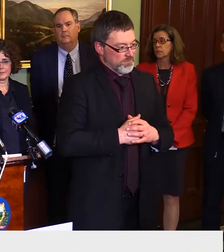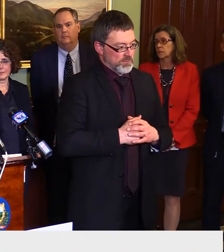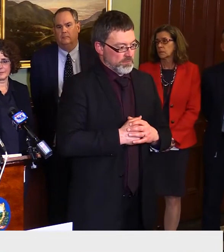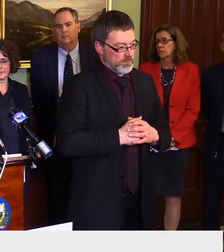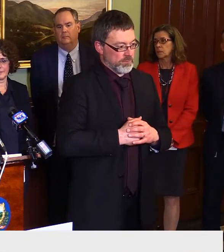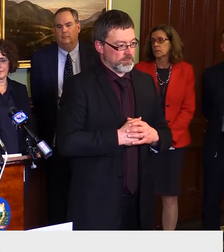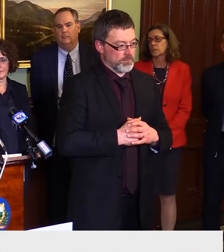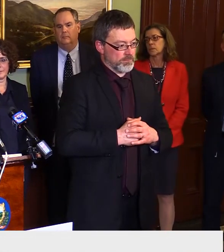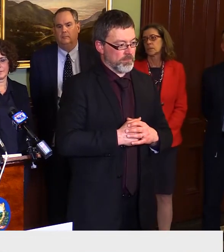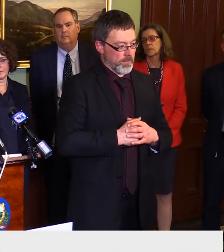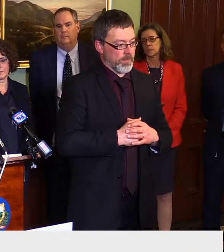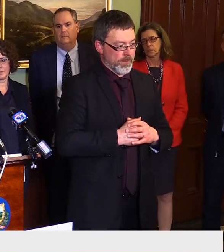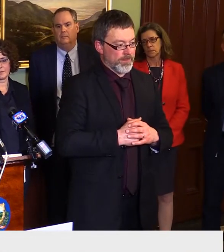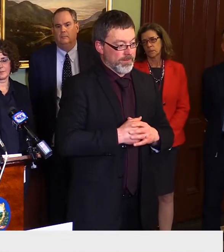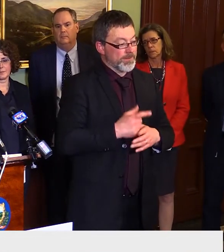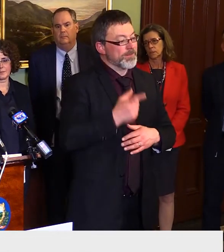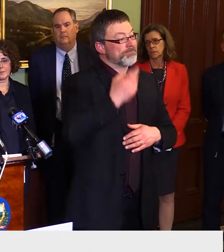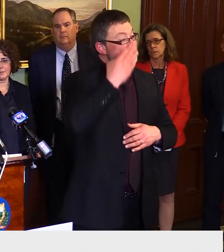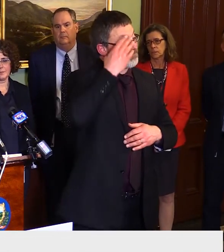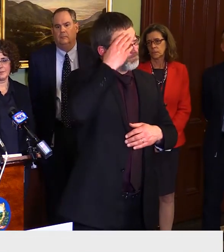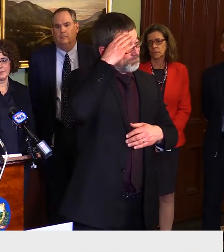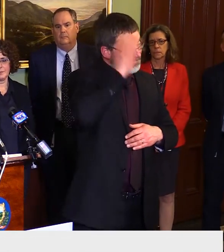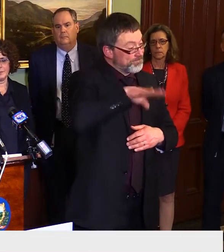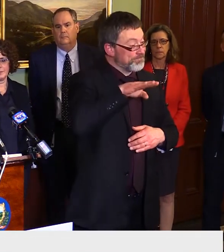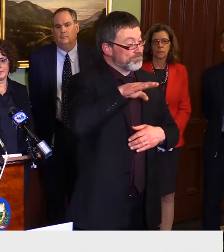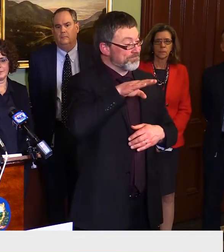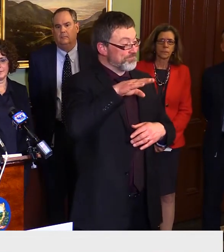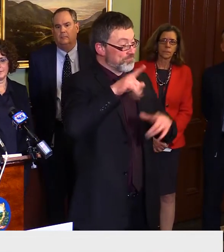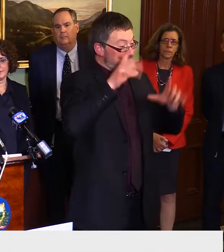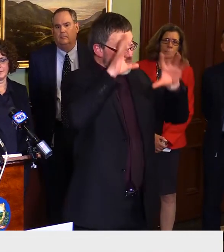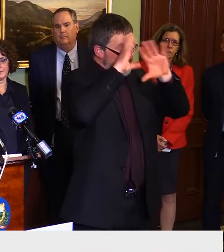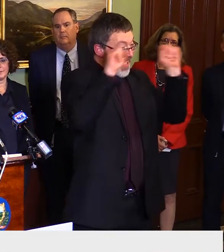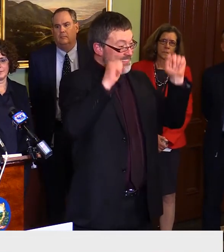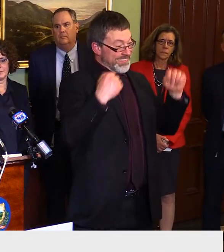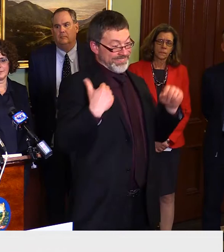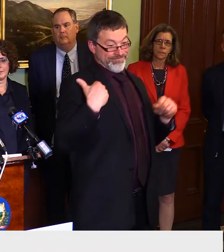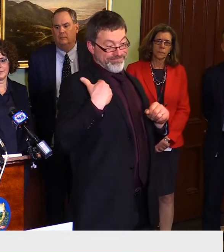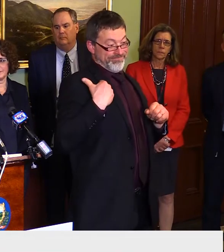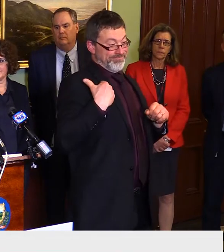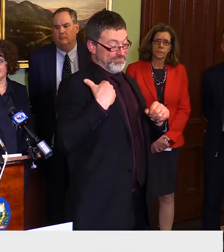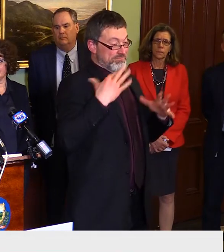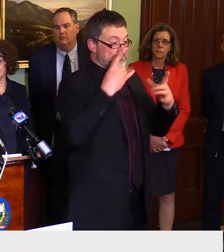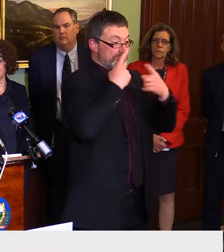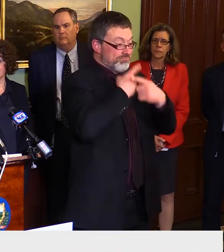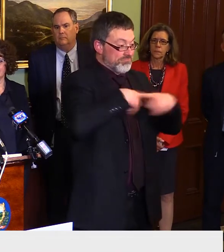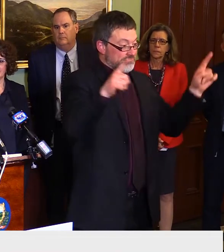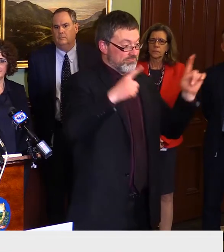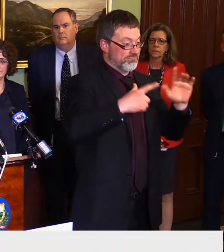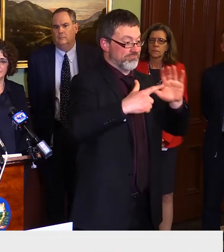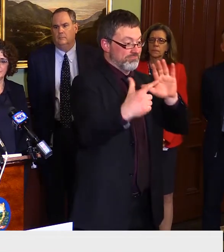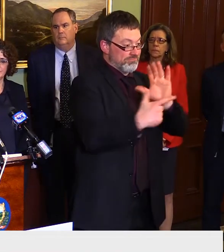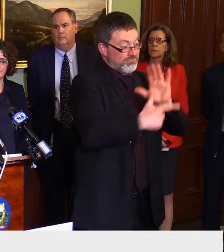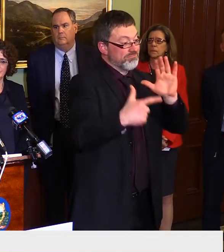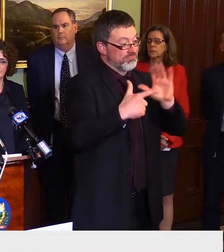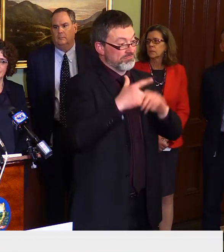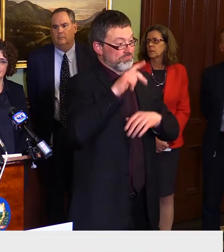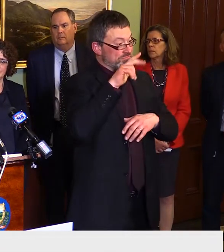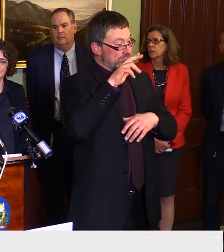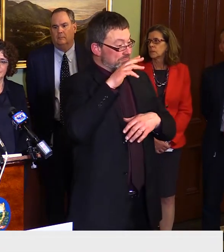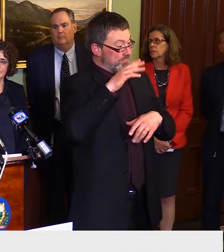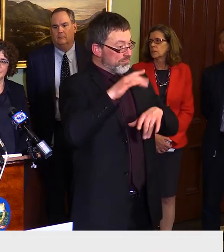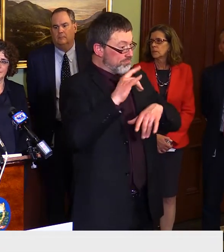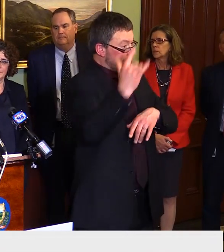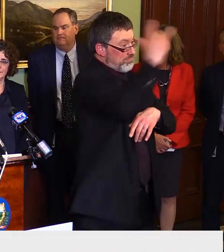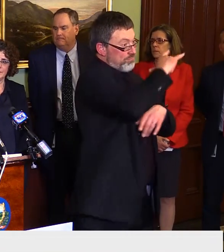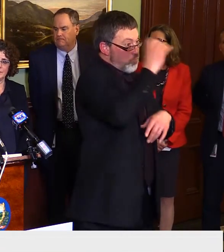have higher cases of COVID-19, like Florida, New York, Pennsylvania? Is there any sort of recommendation there? Well,